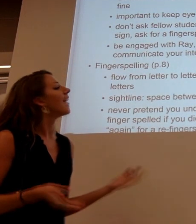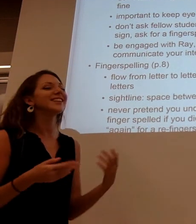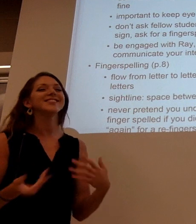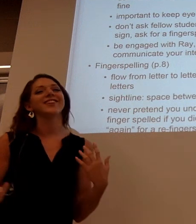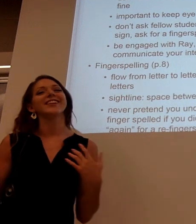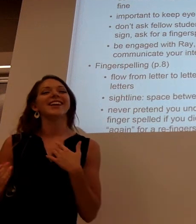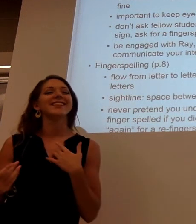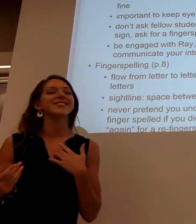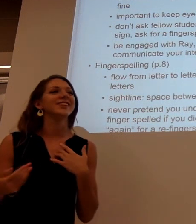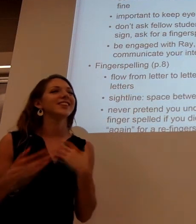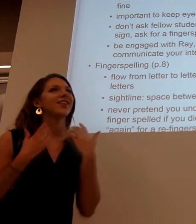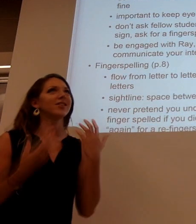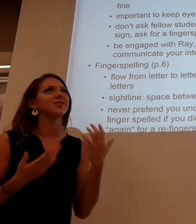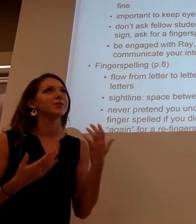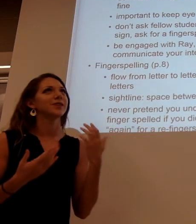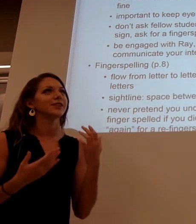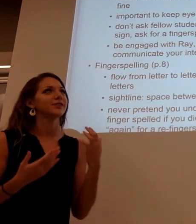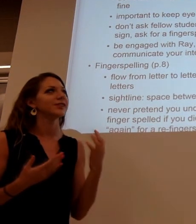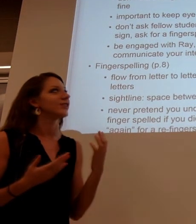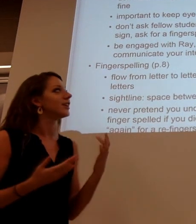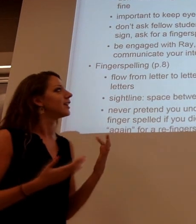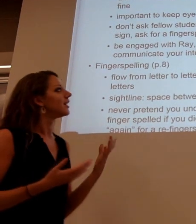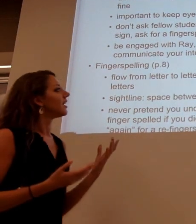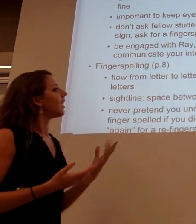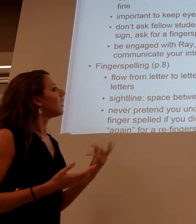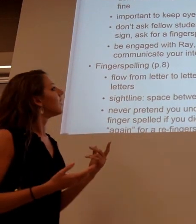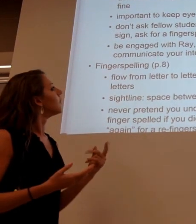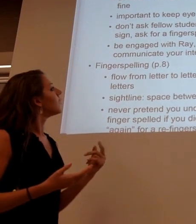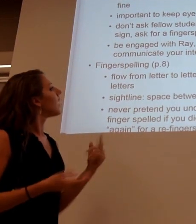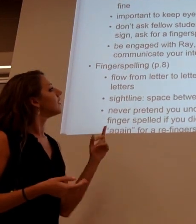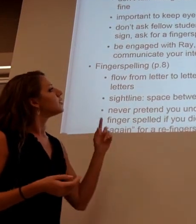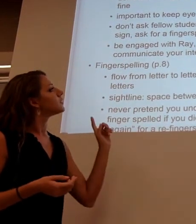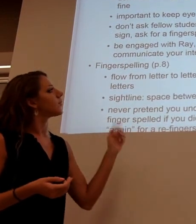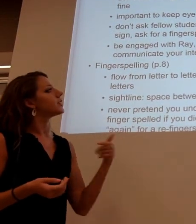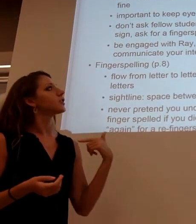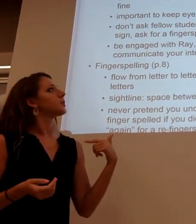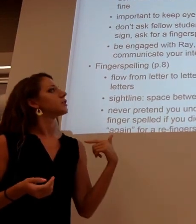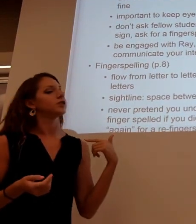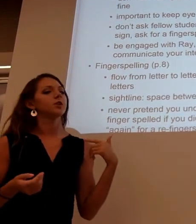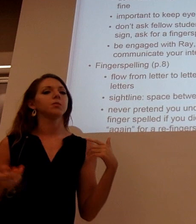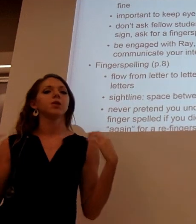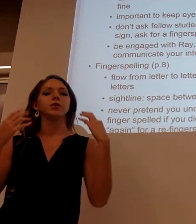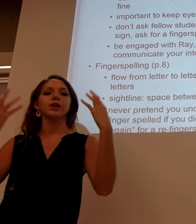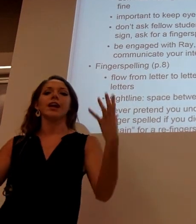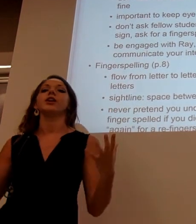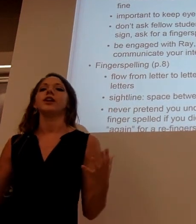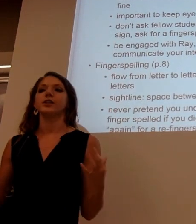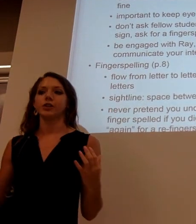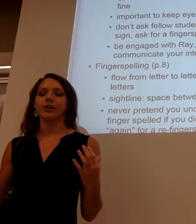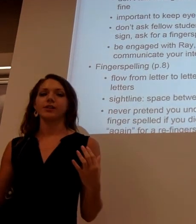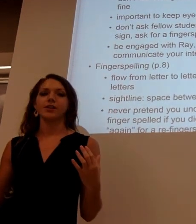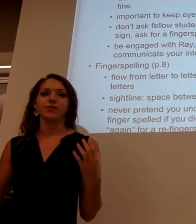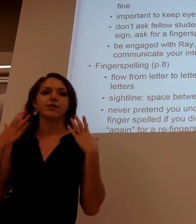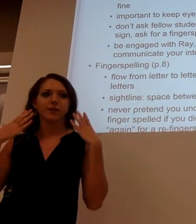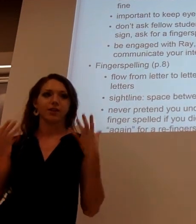think it's funny. I think he's funny. I think all deaf people are actually really funny. And use facial expressions to communicate your interest. Because if you sit there